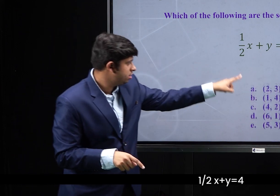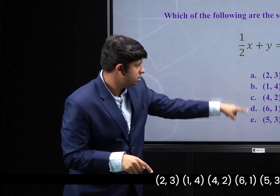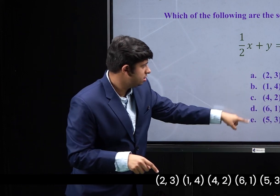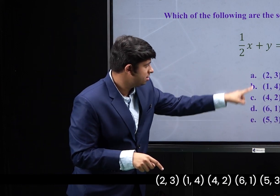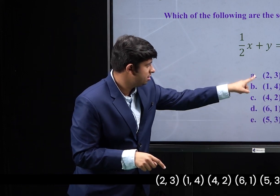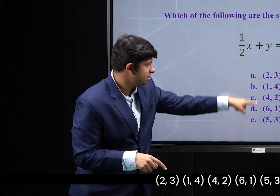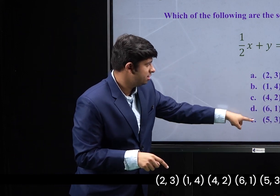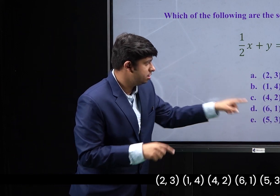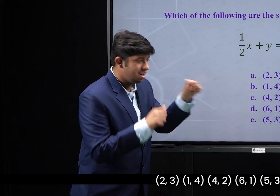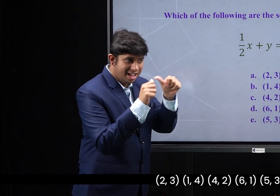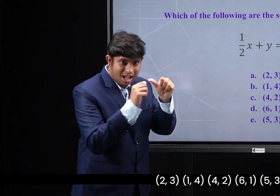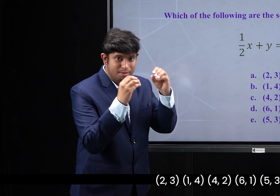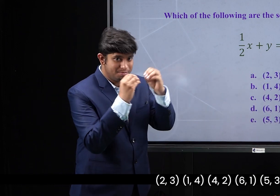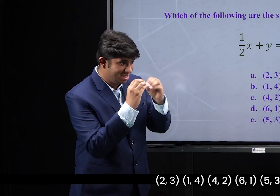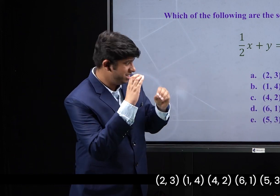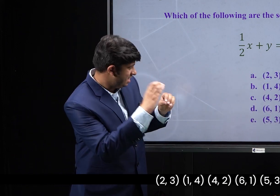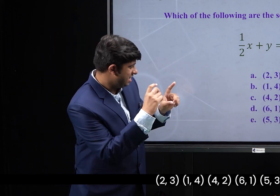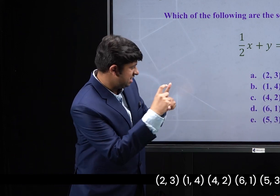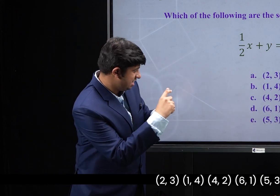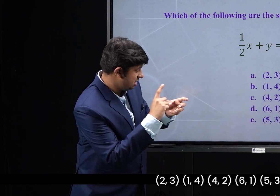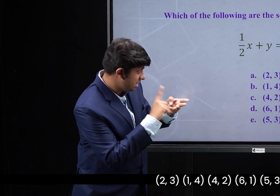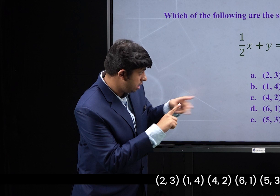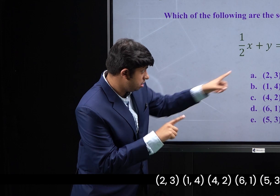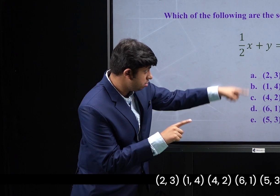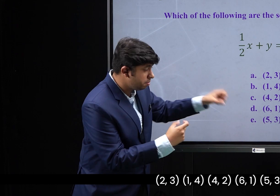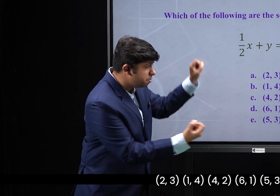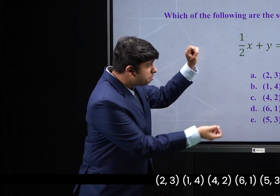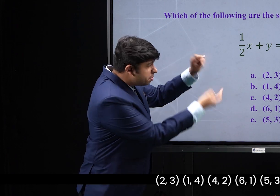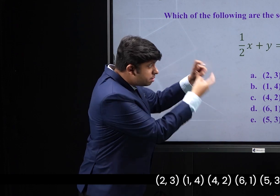Where 2, 3, 1, 4, 4, 2, 6, 1, 5, 3.